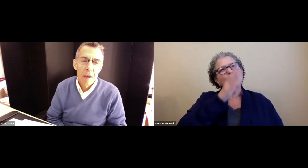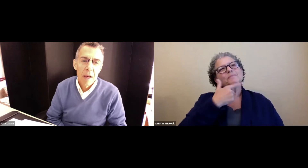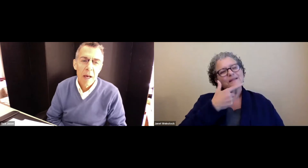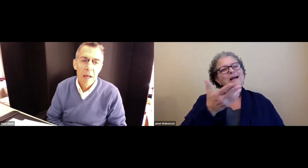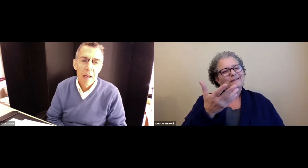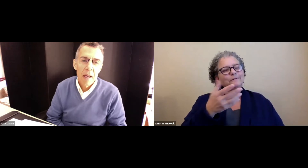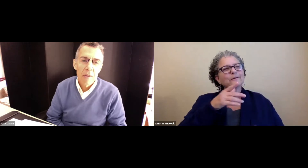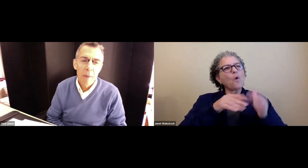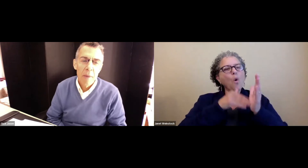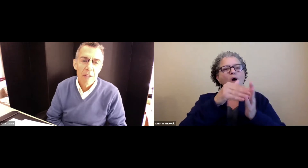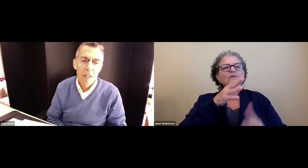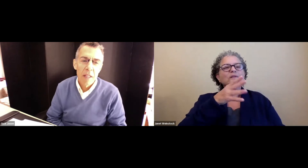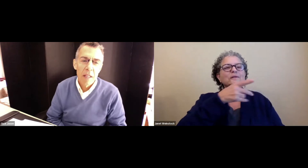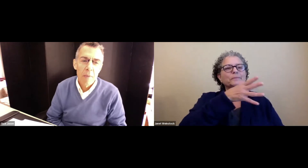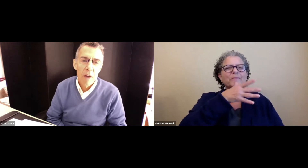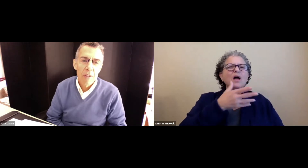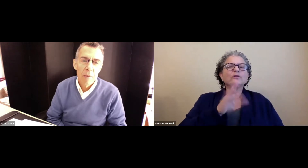that. And grandmother said that oftentimes,